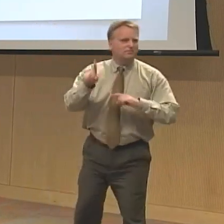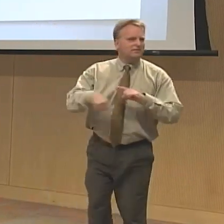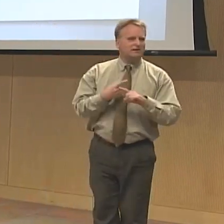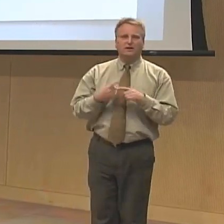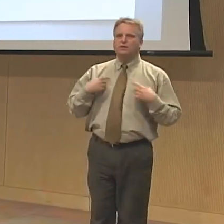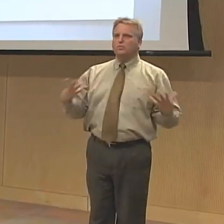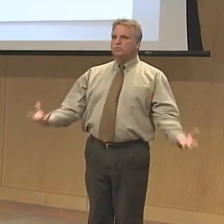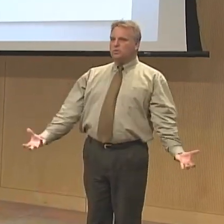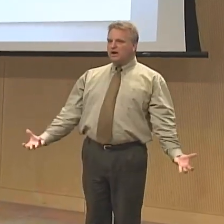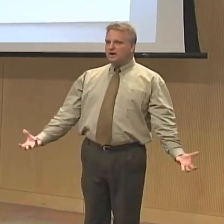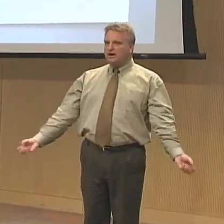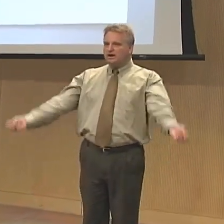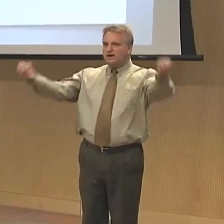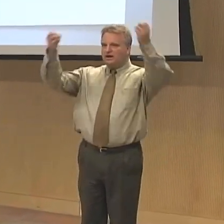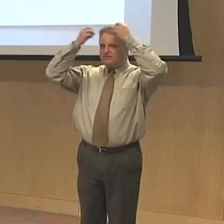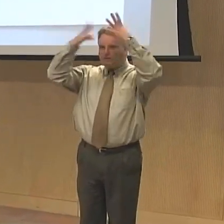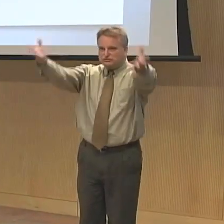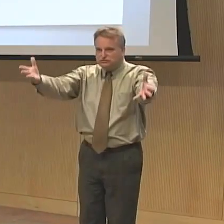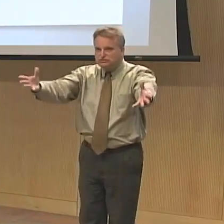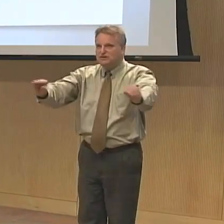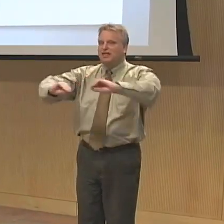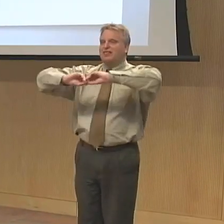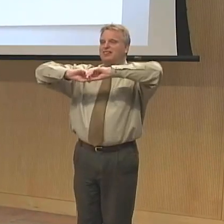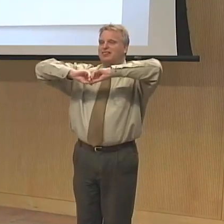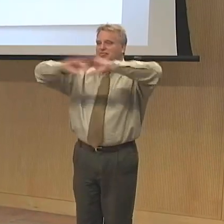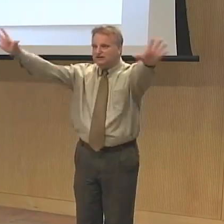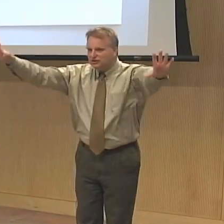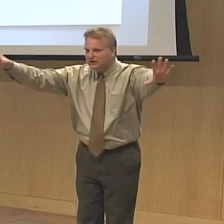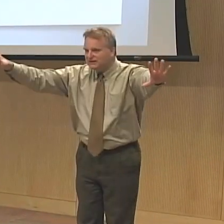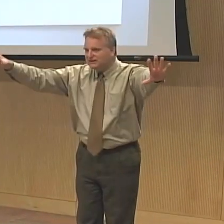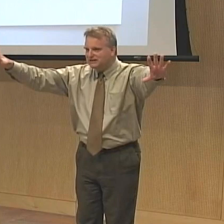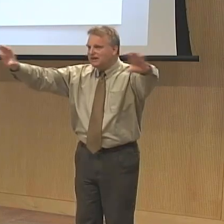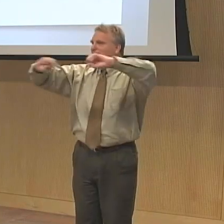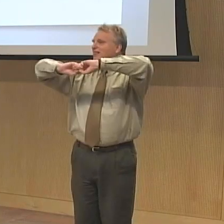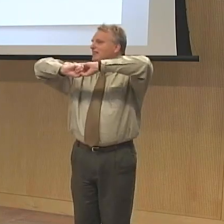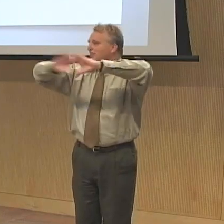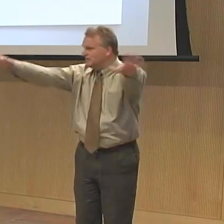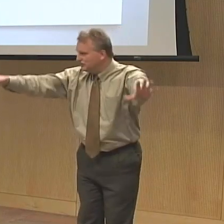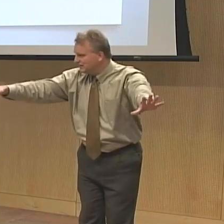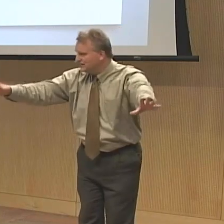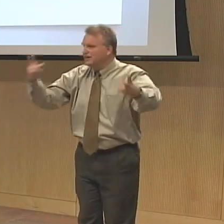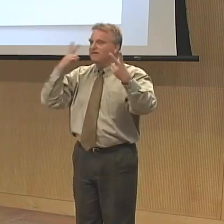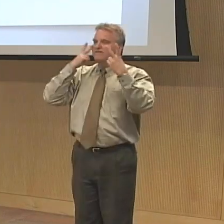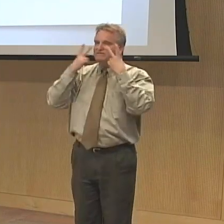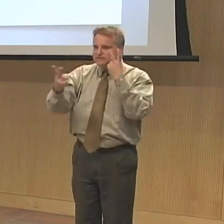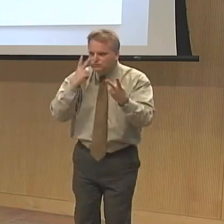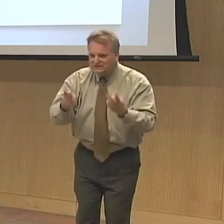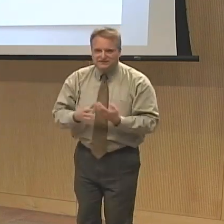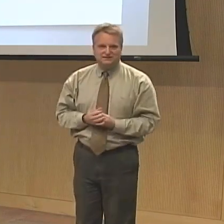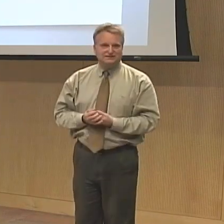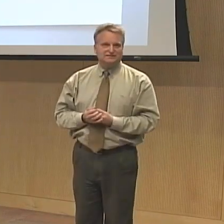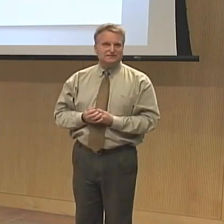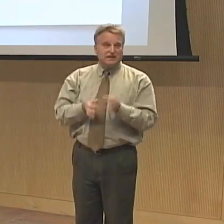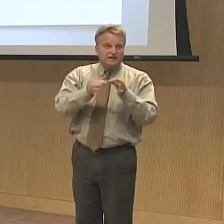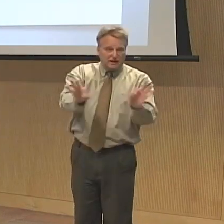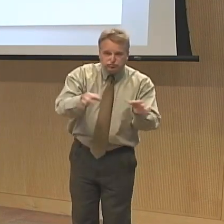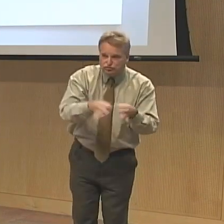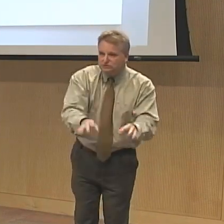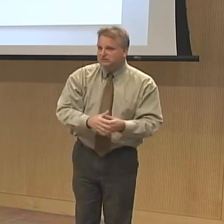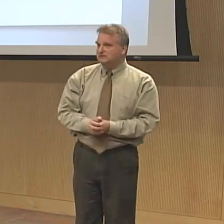about wanting the information to be presented clearly, very clearly, visually, whether it's captioning,